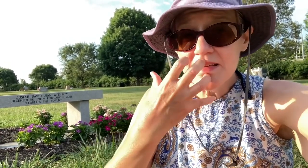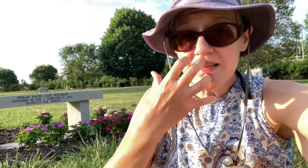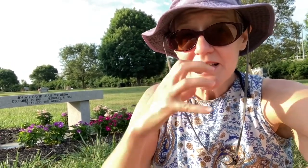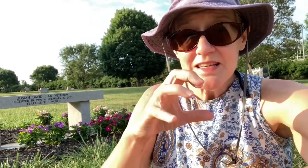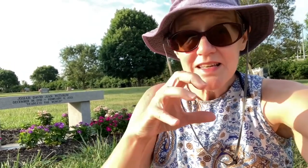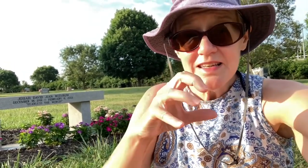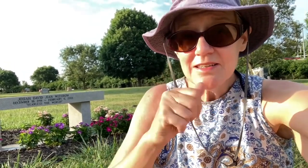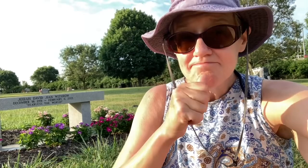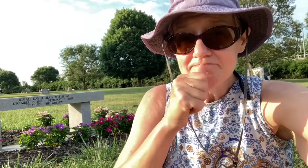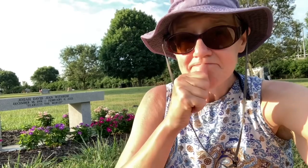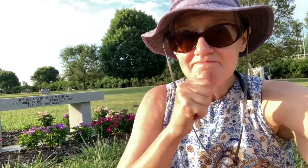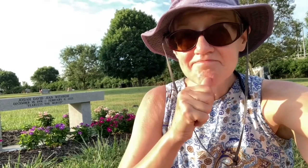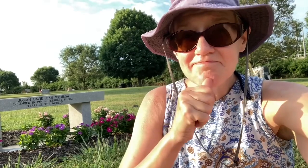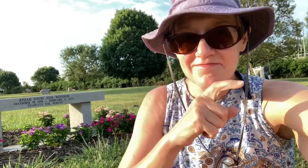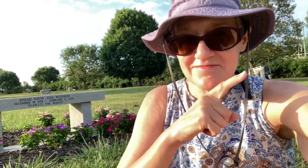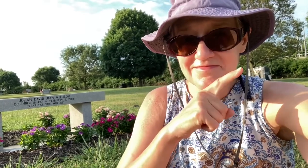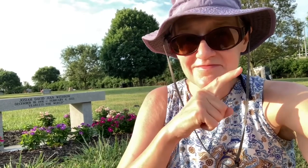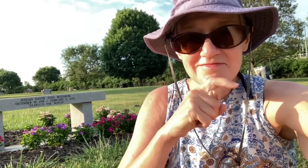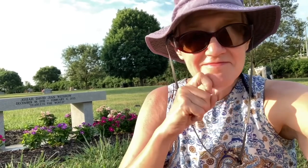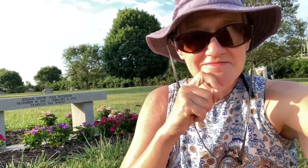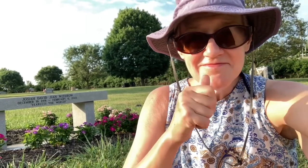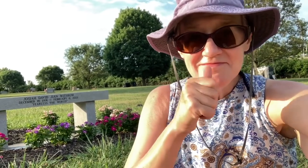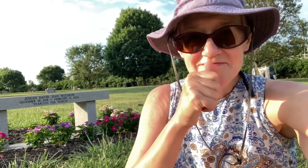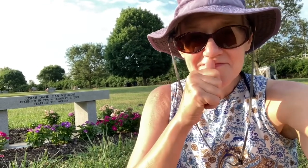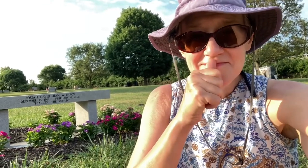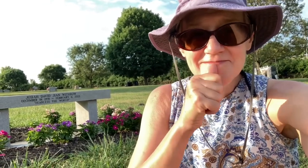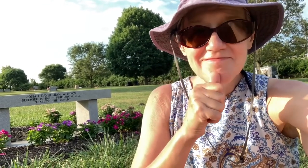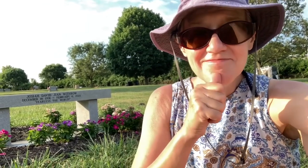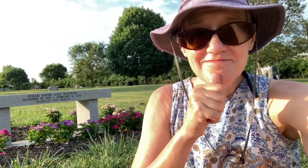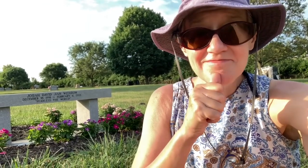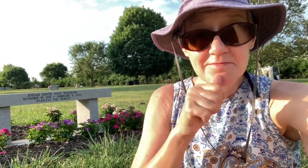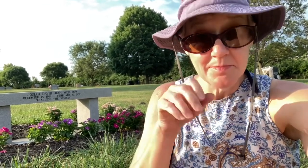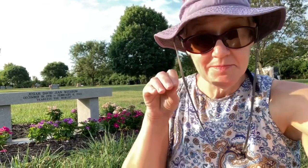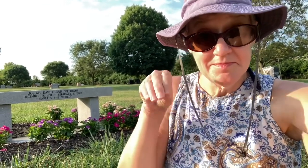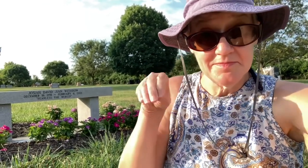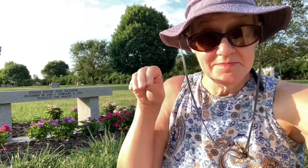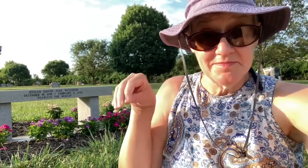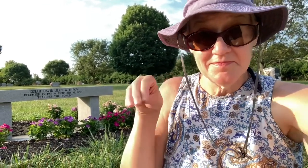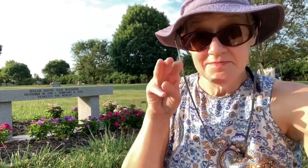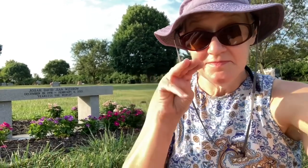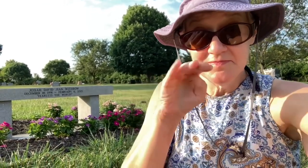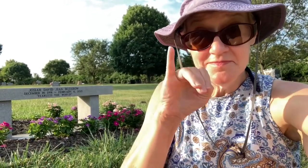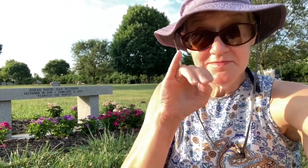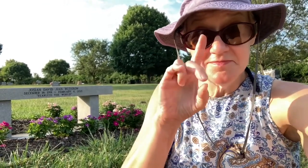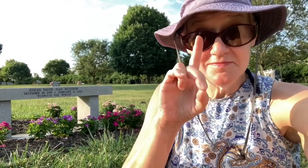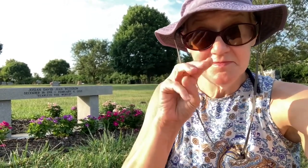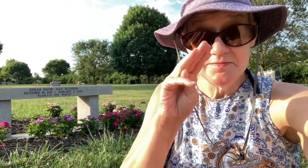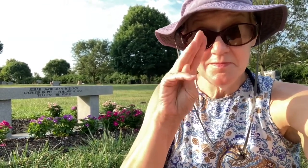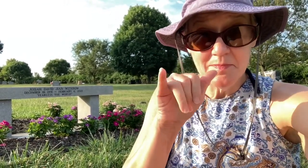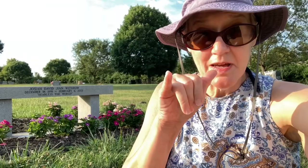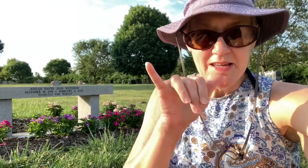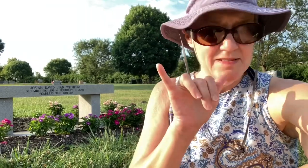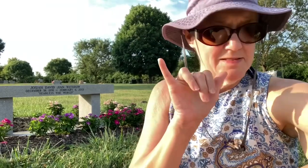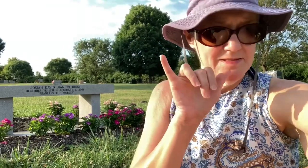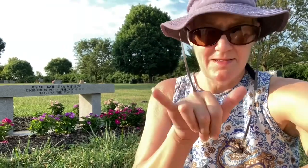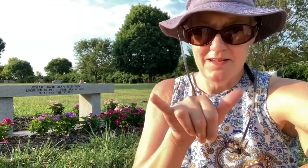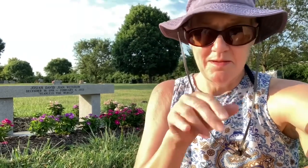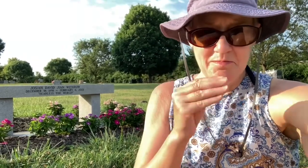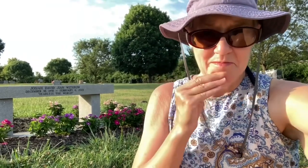of how heat and drought tolerant these flowers are. We planted them mid-May.